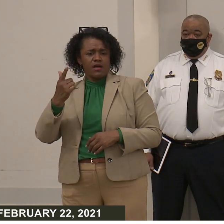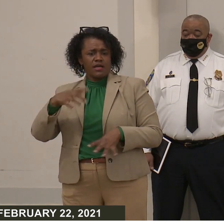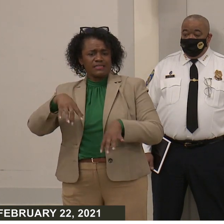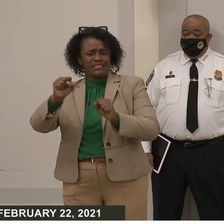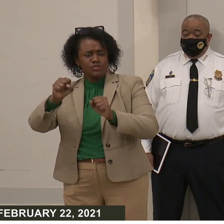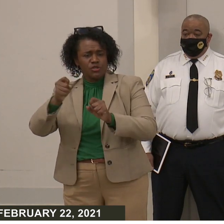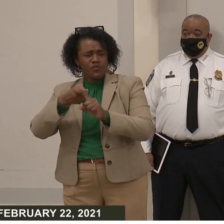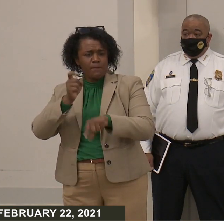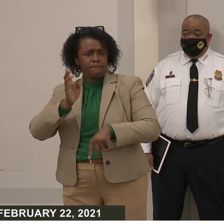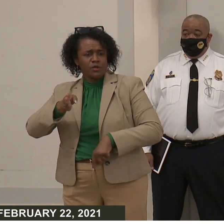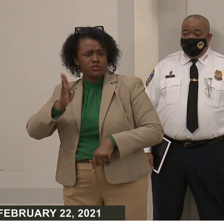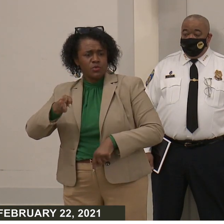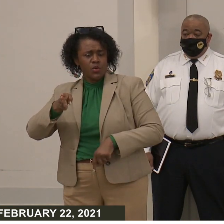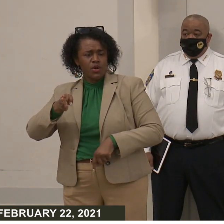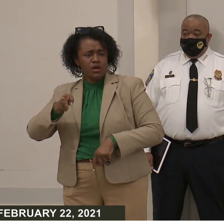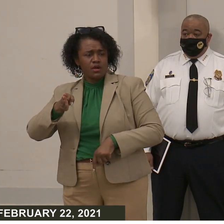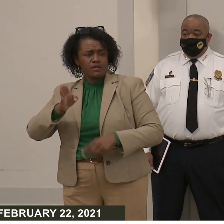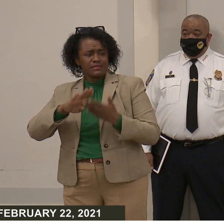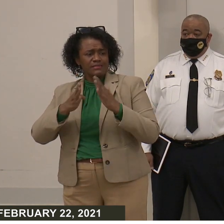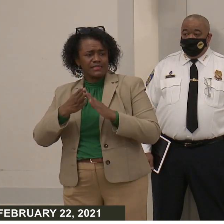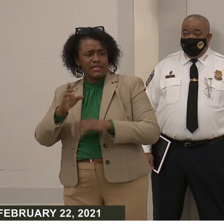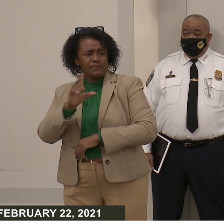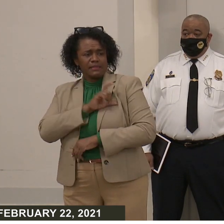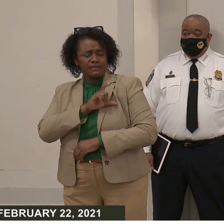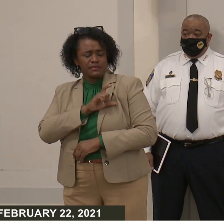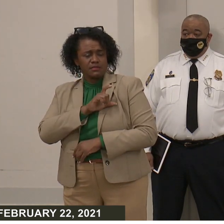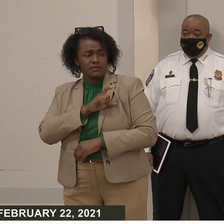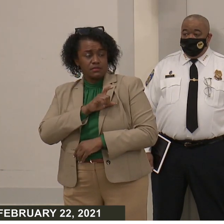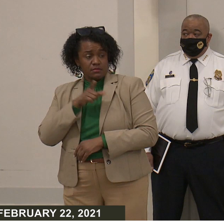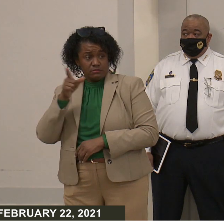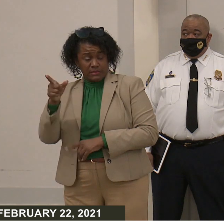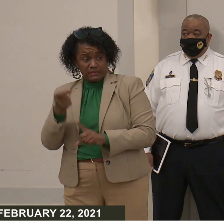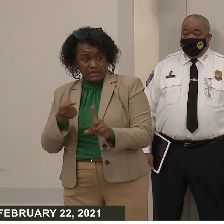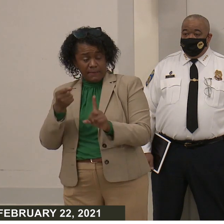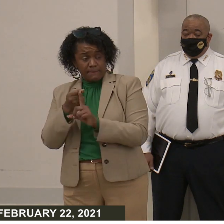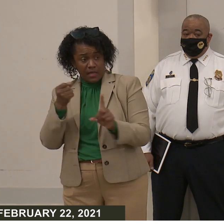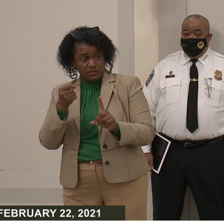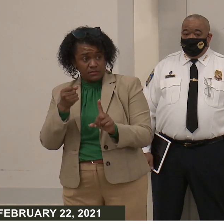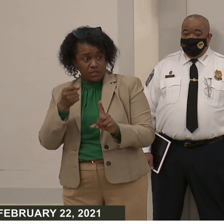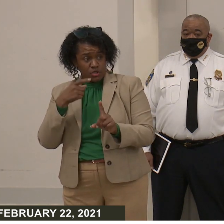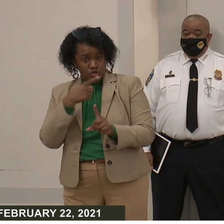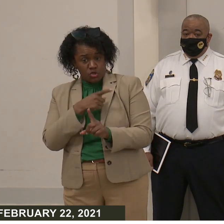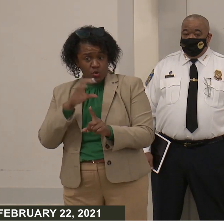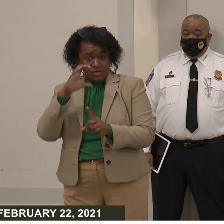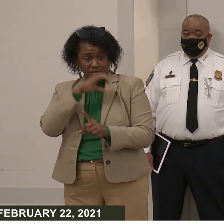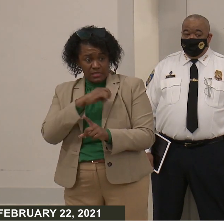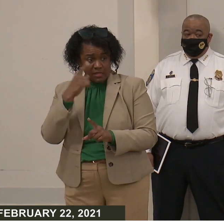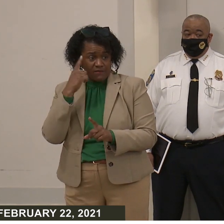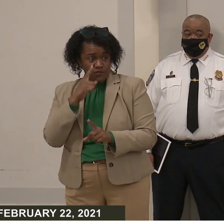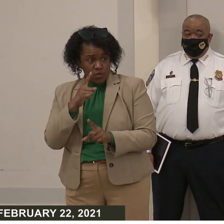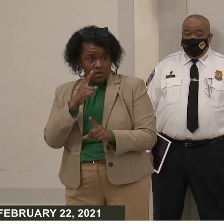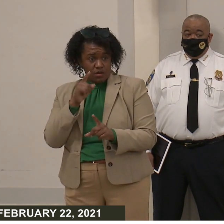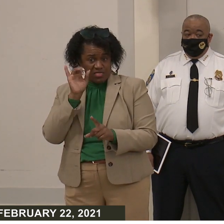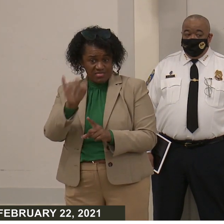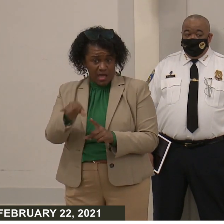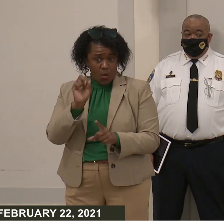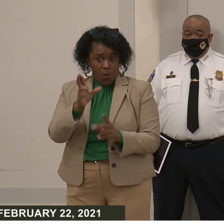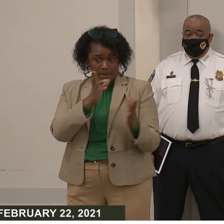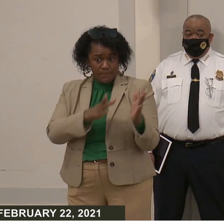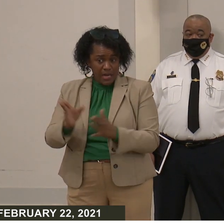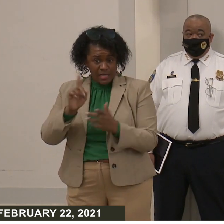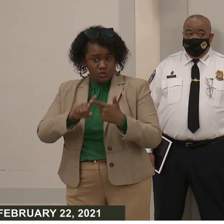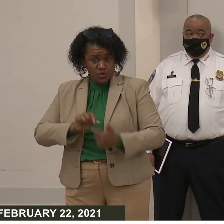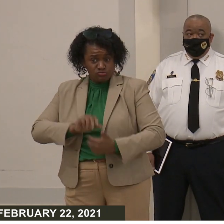Baltimore police and the FOP. Did his words impact the unified front you are seeking, and do you plan to address it?